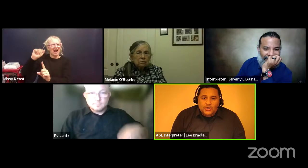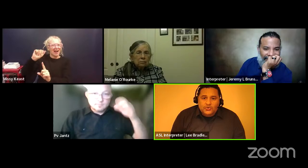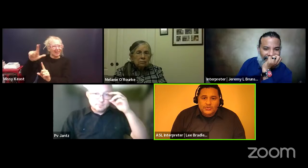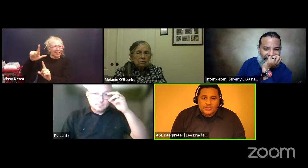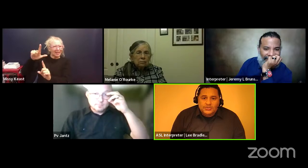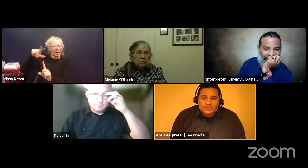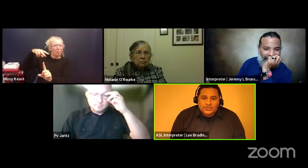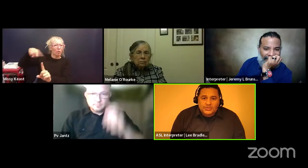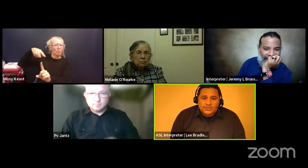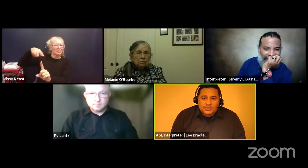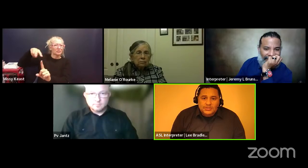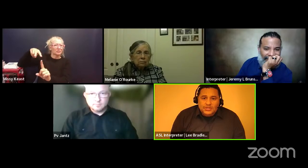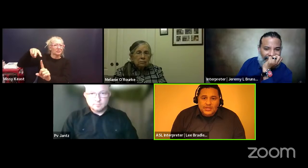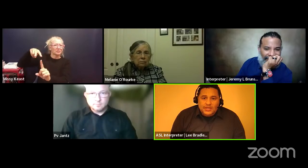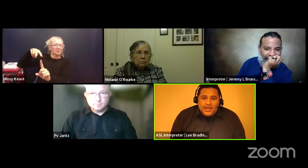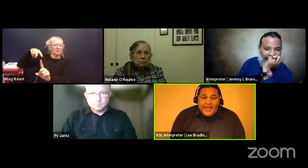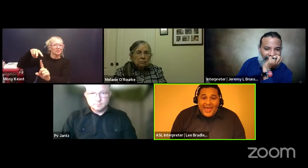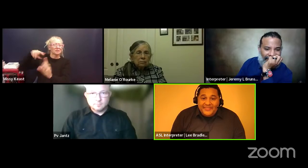also